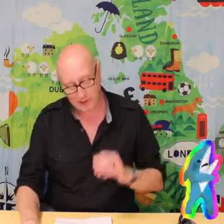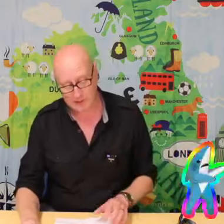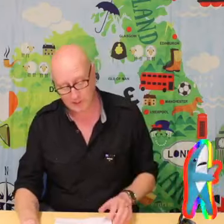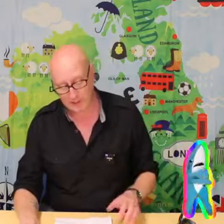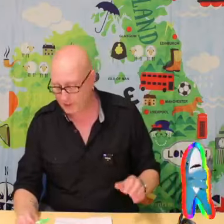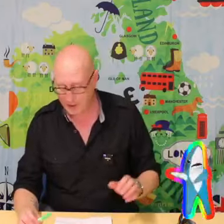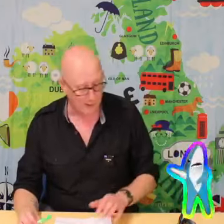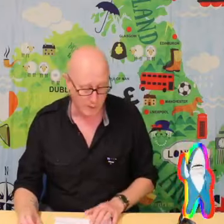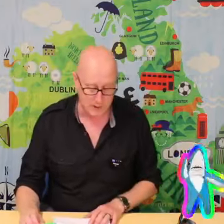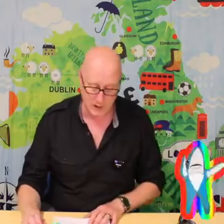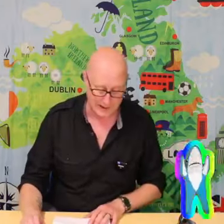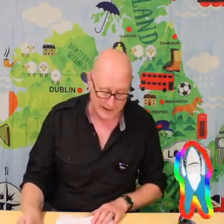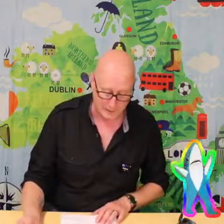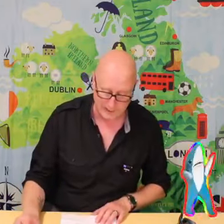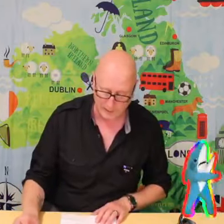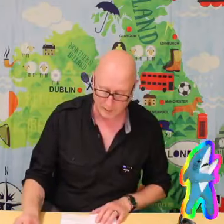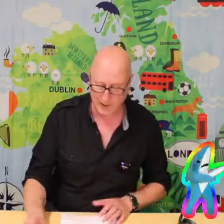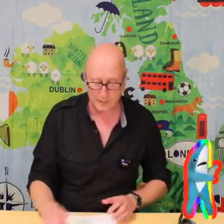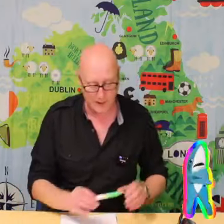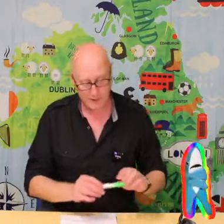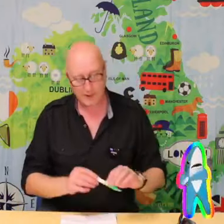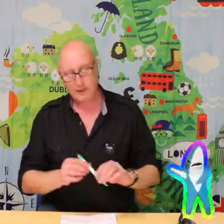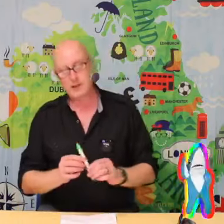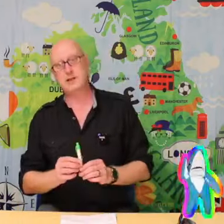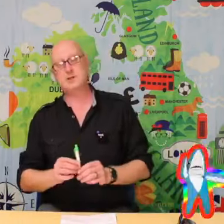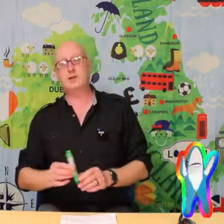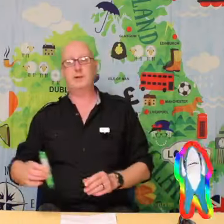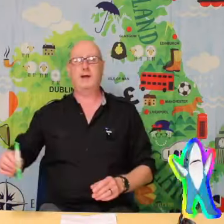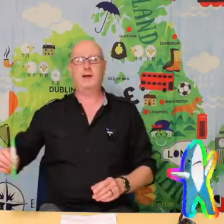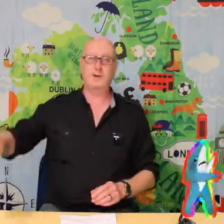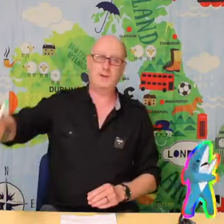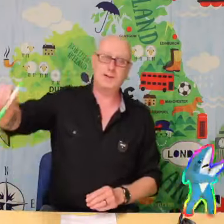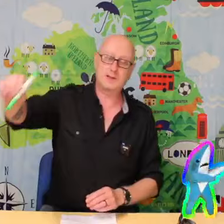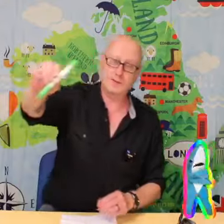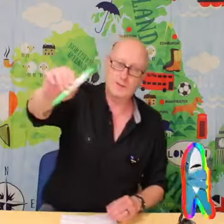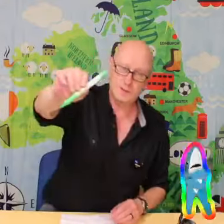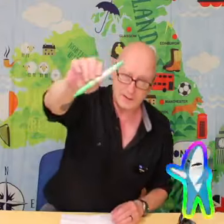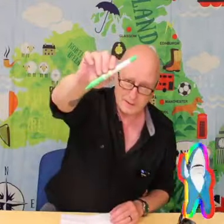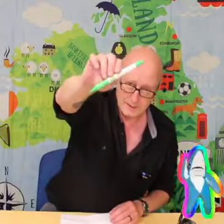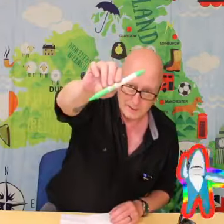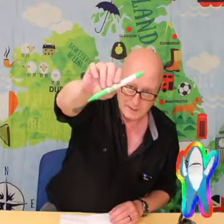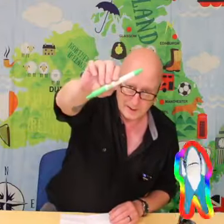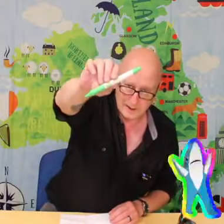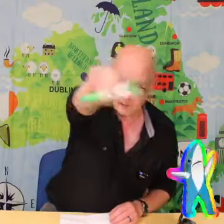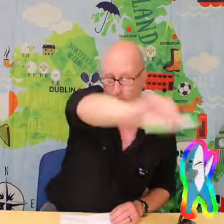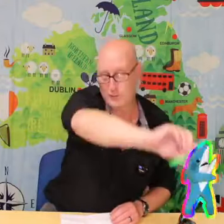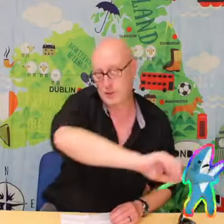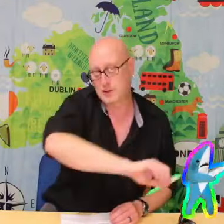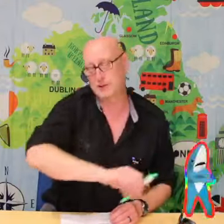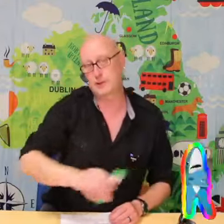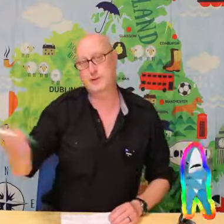have a equipment check. Have I got my pen? Yes, ladies and gentlemen, I have my pen. It's a Heathlands pen. It is one. And thank you very much, Helen Tuck, for supplying